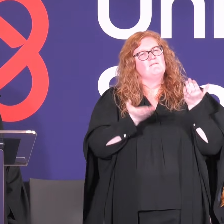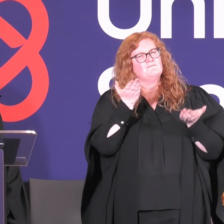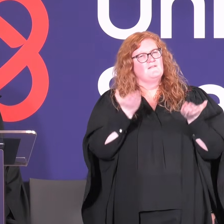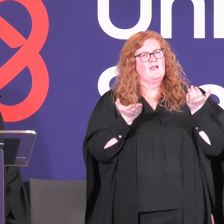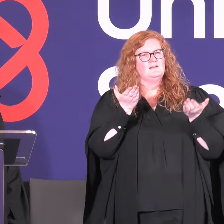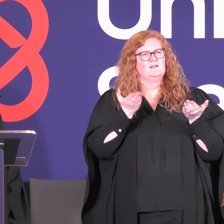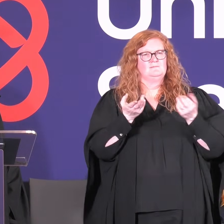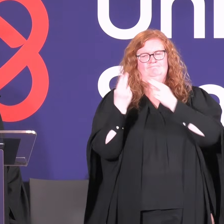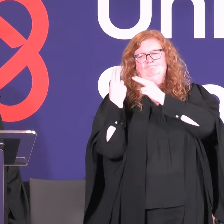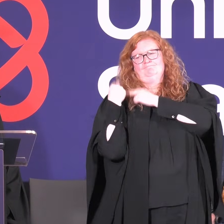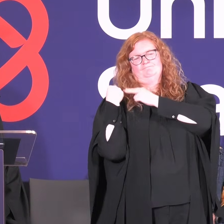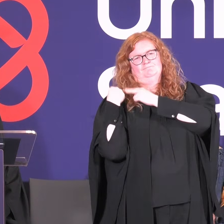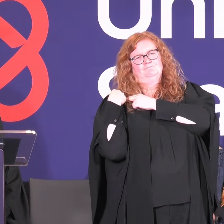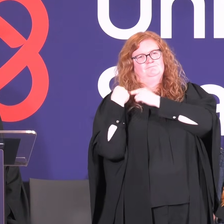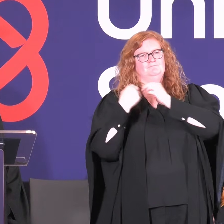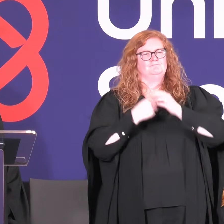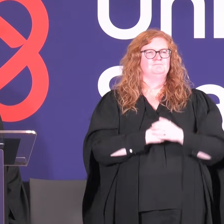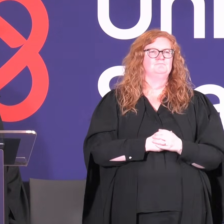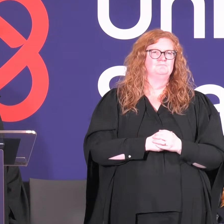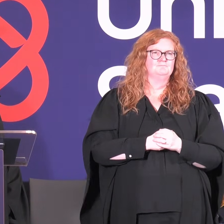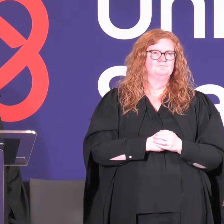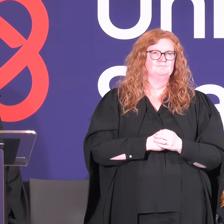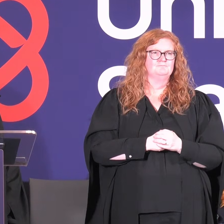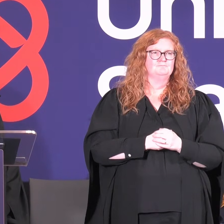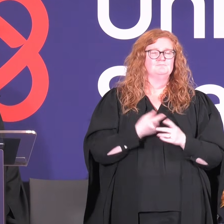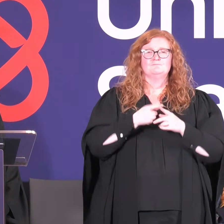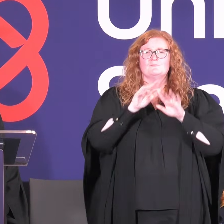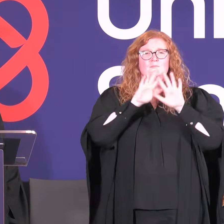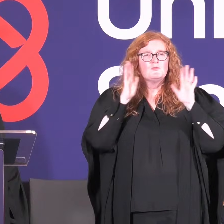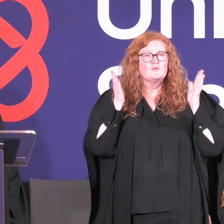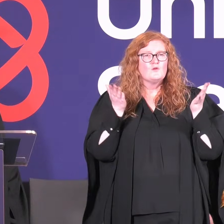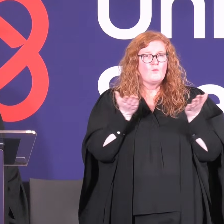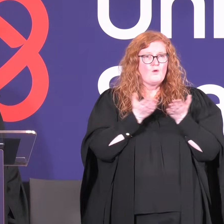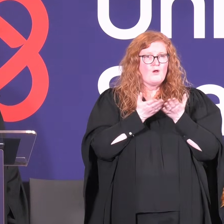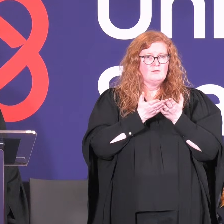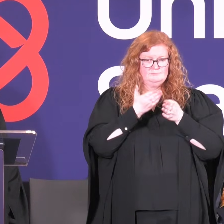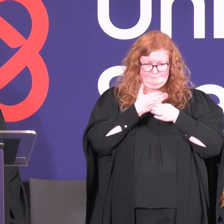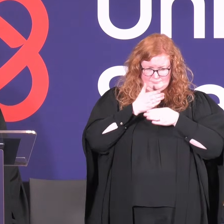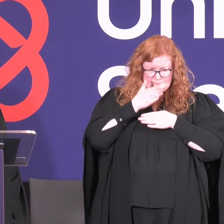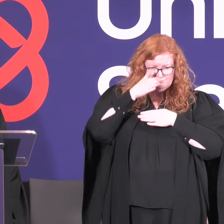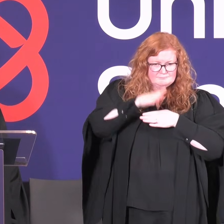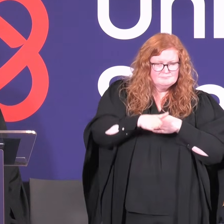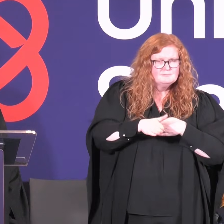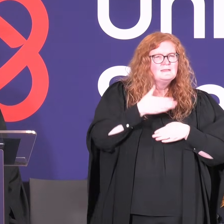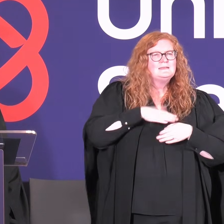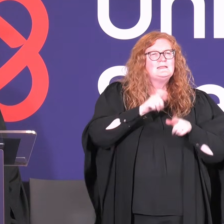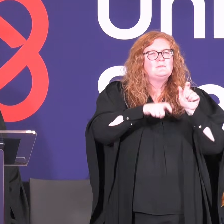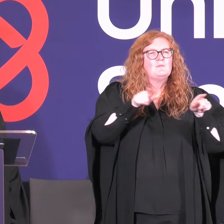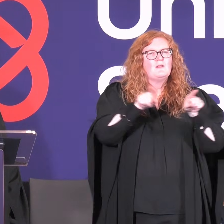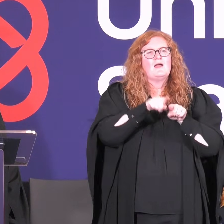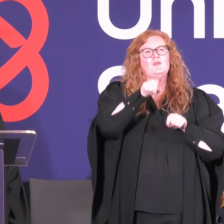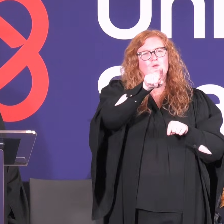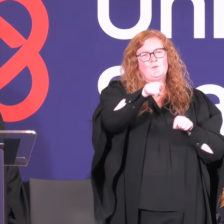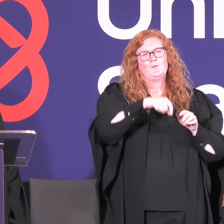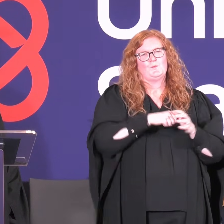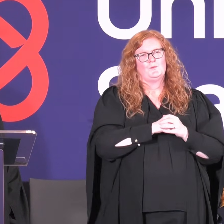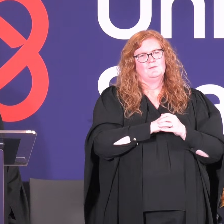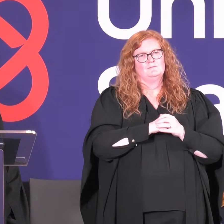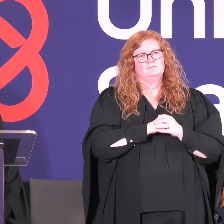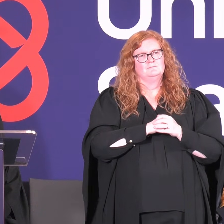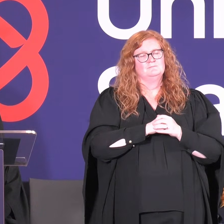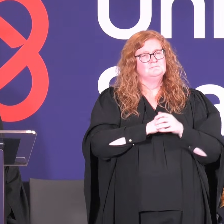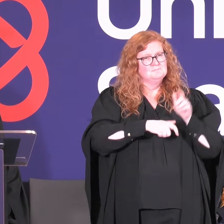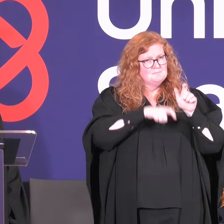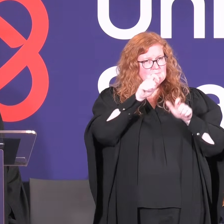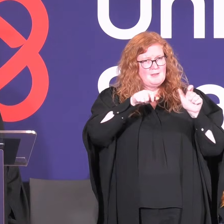and accountability. The world you're entering needs people like you. People